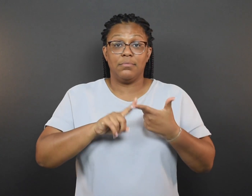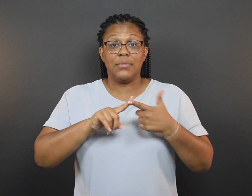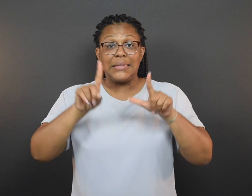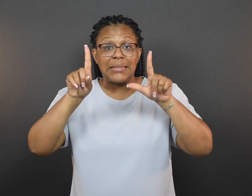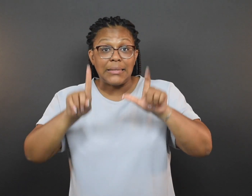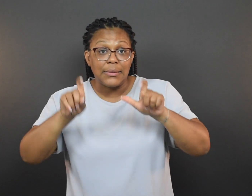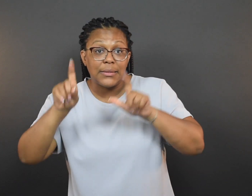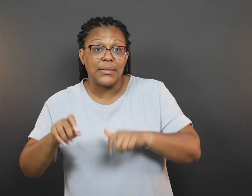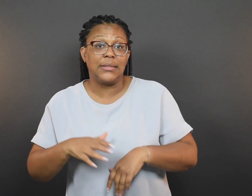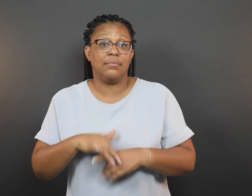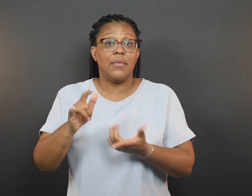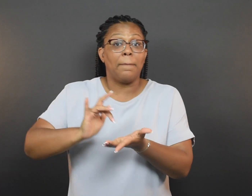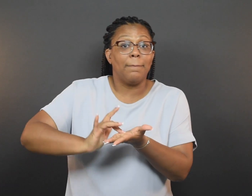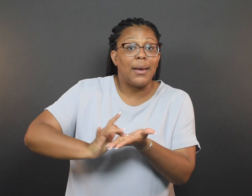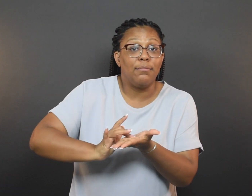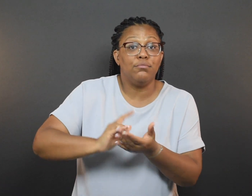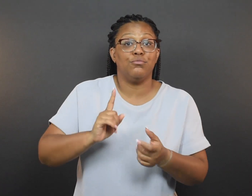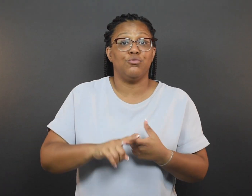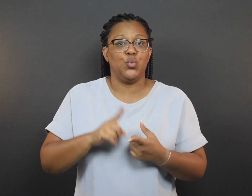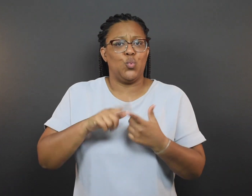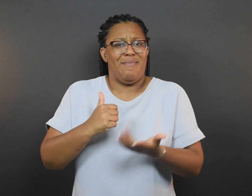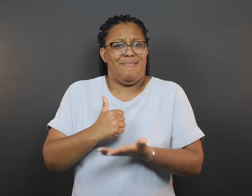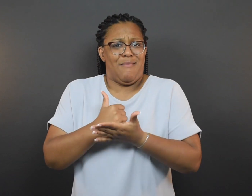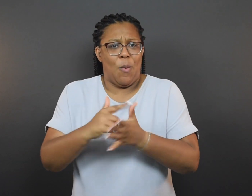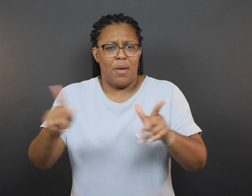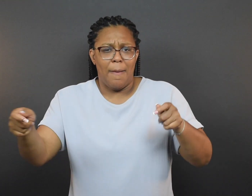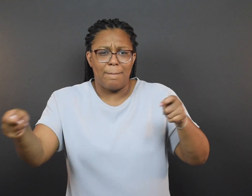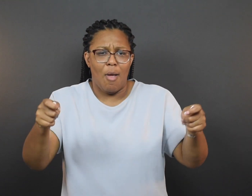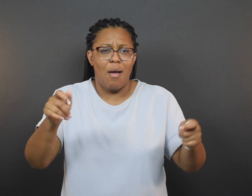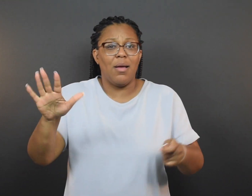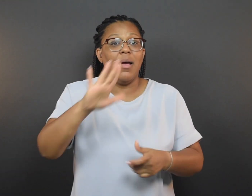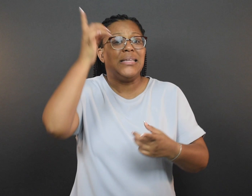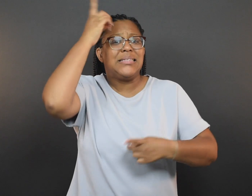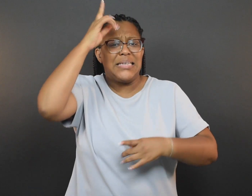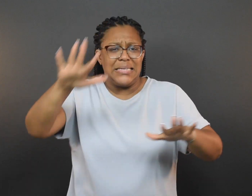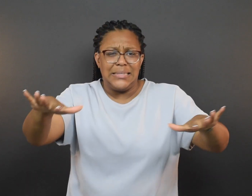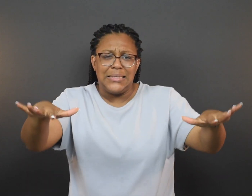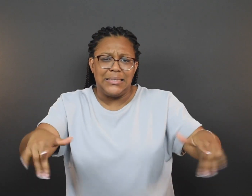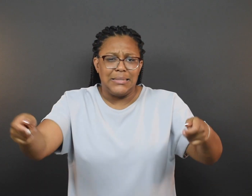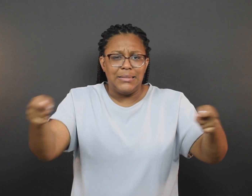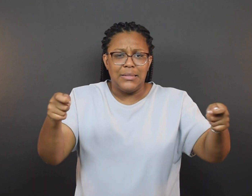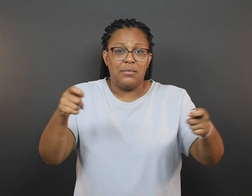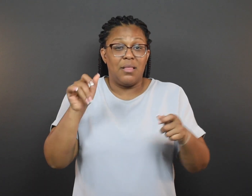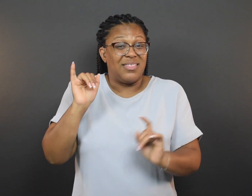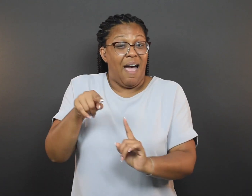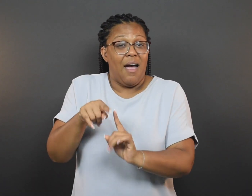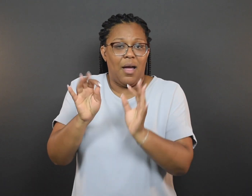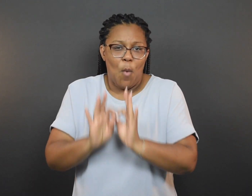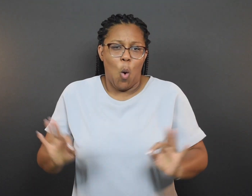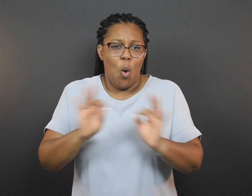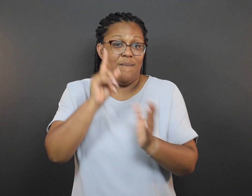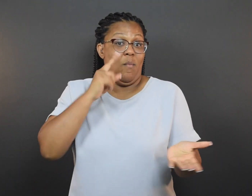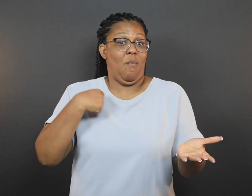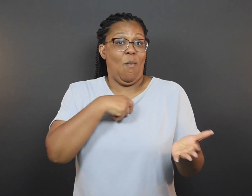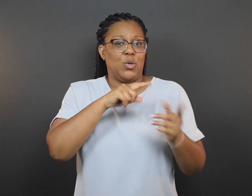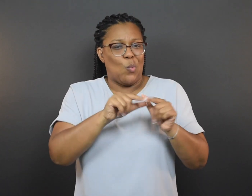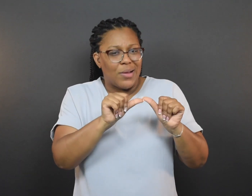tests, and medications to help manage this disease, and It's important for us